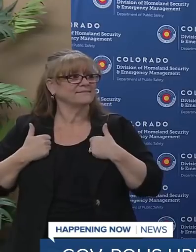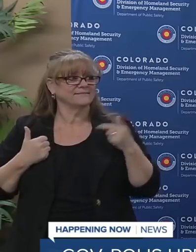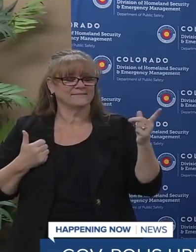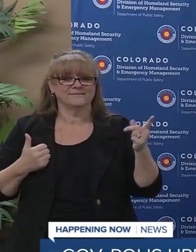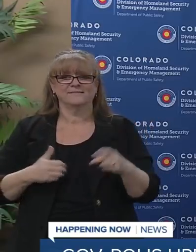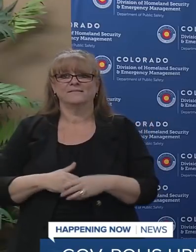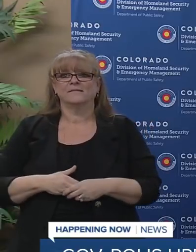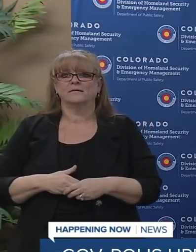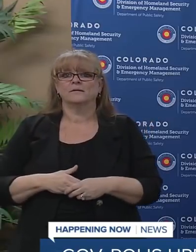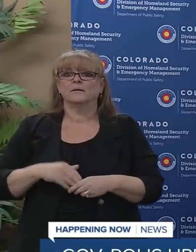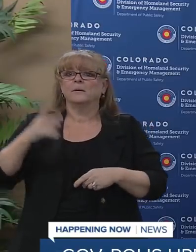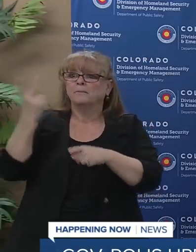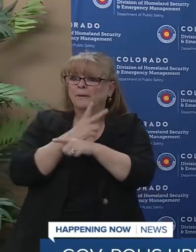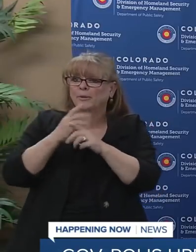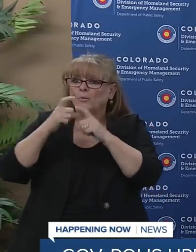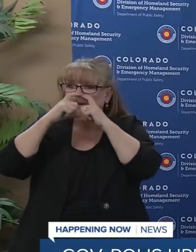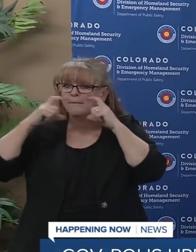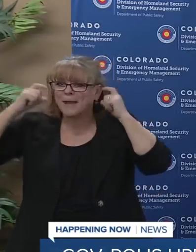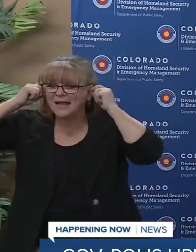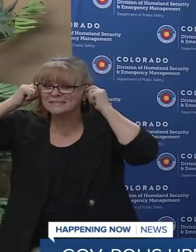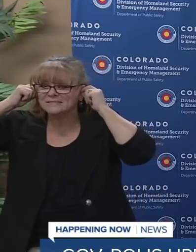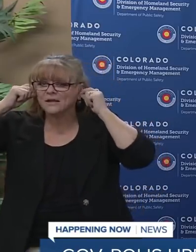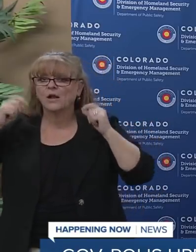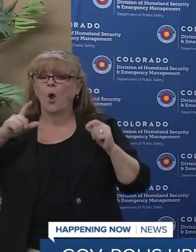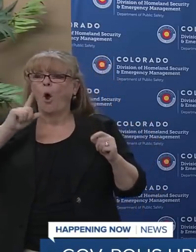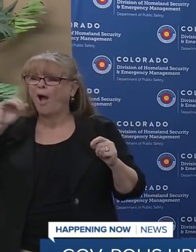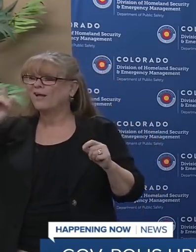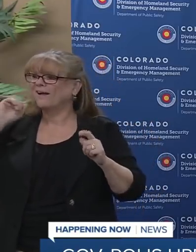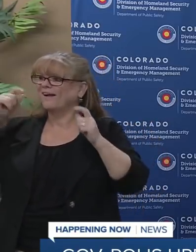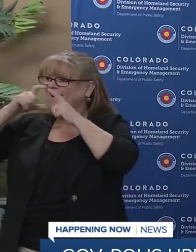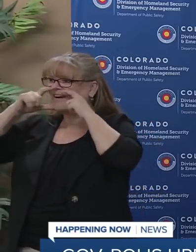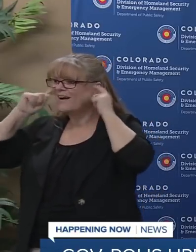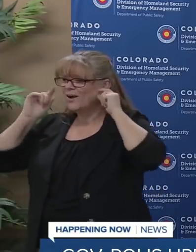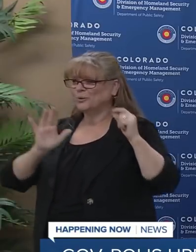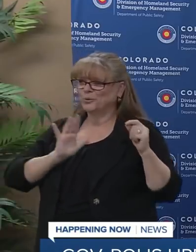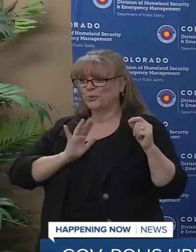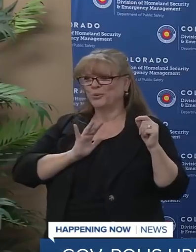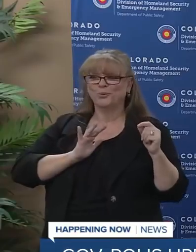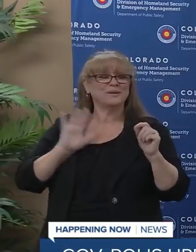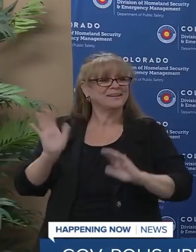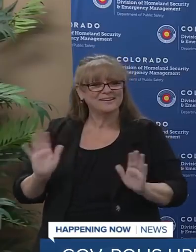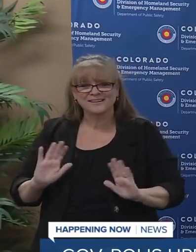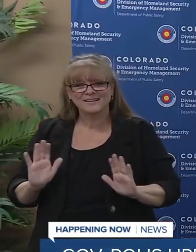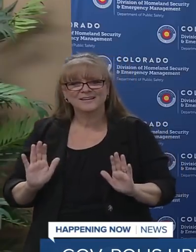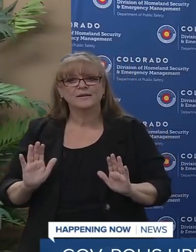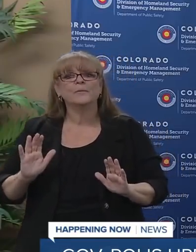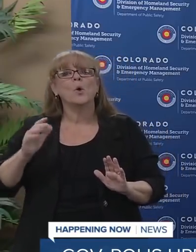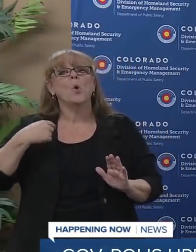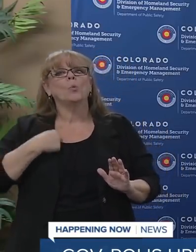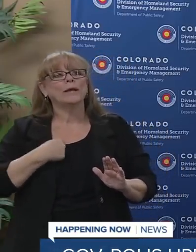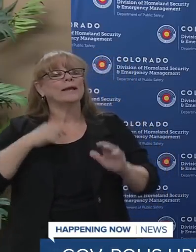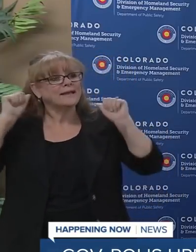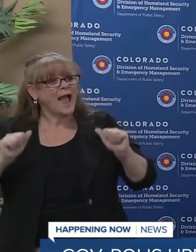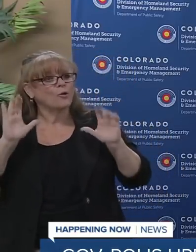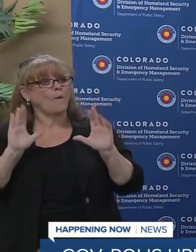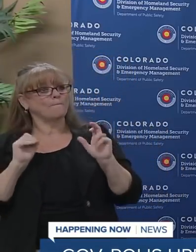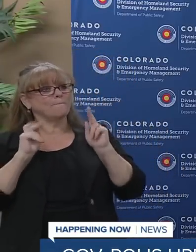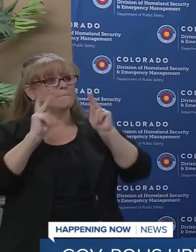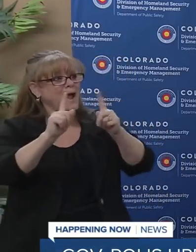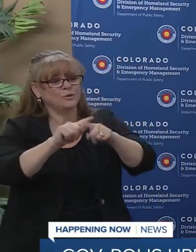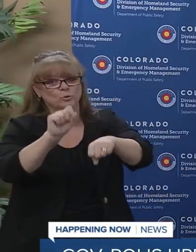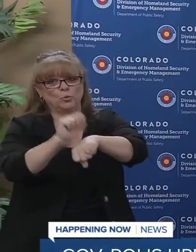cool, they're literally allowing all of us to return to work sooner and save